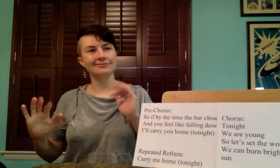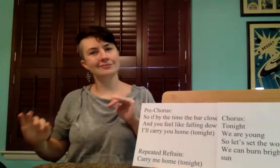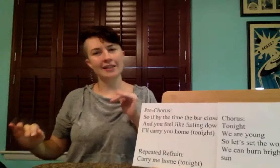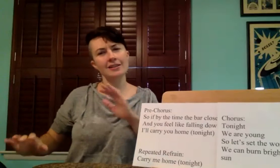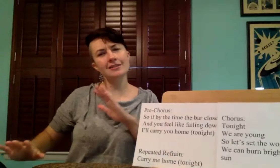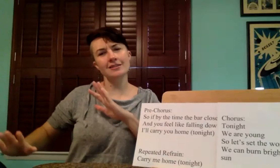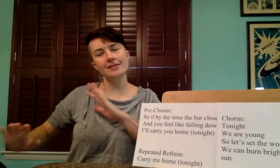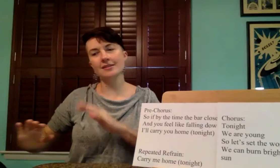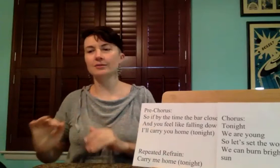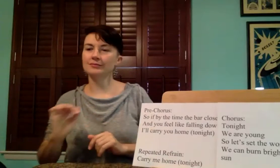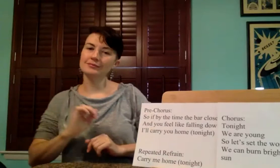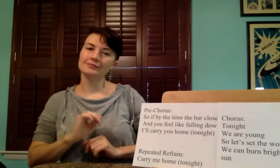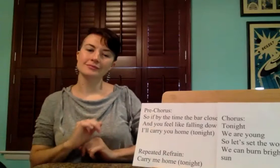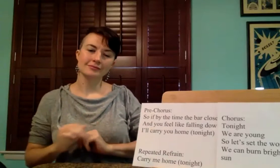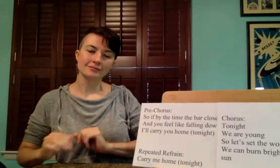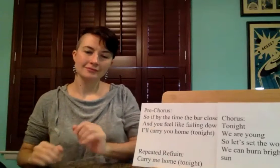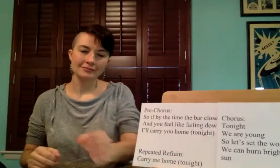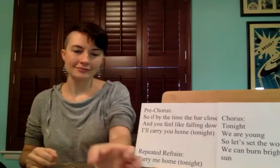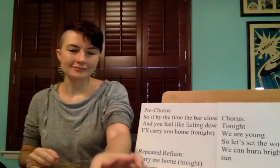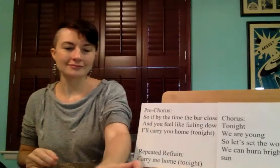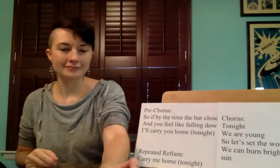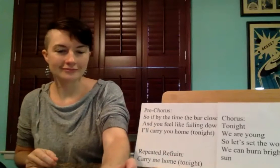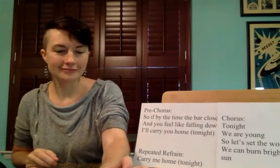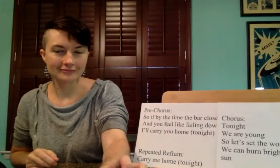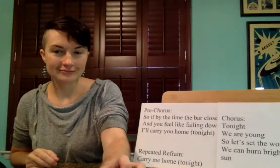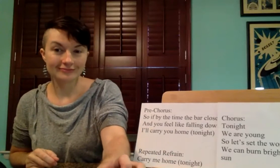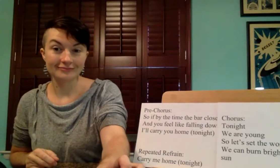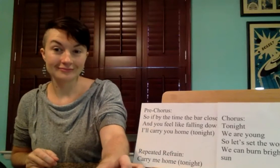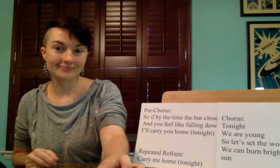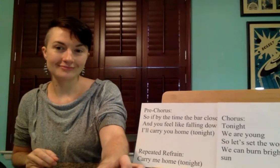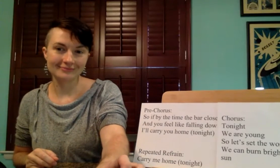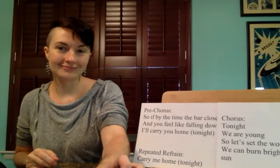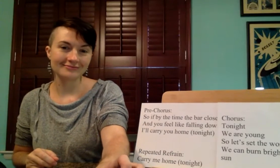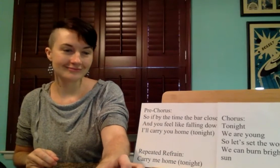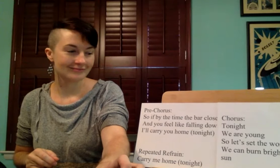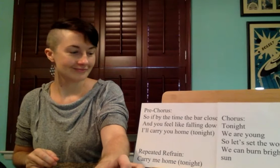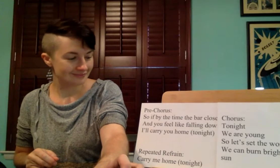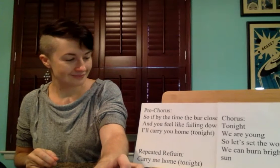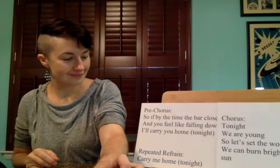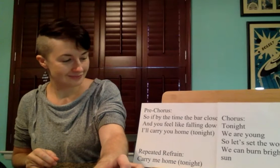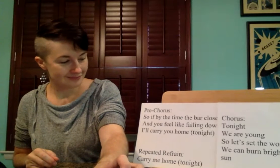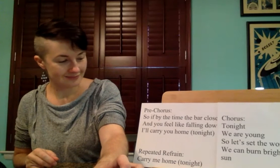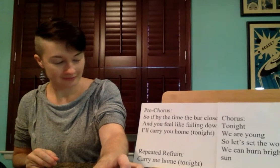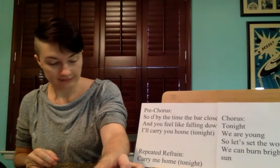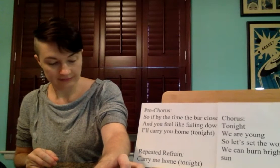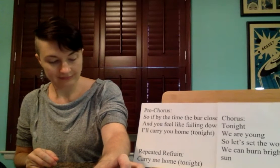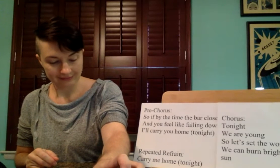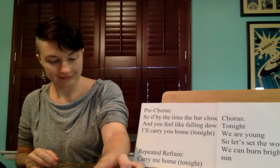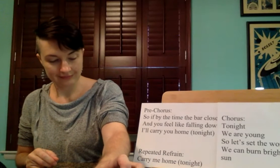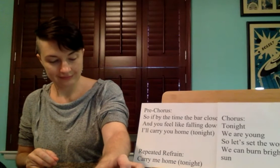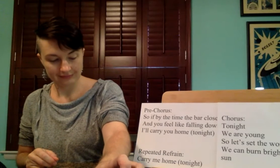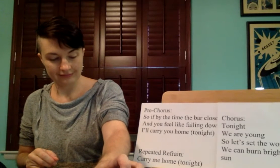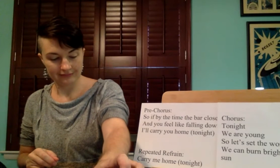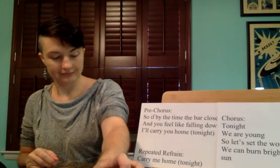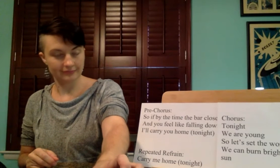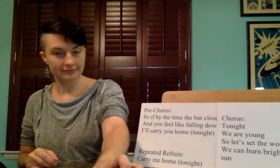who dances this, but I know I gave it to you months ago. I know you're trying to